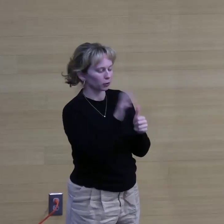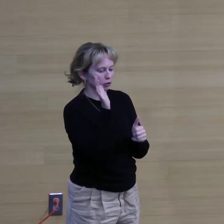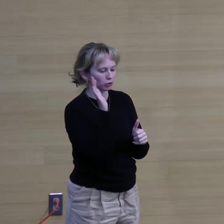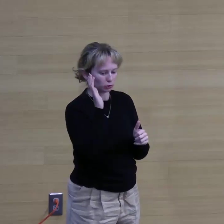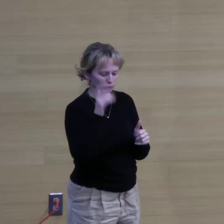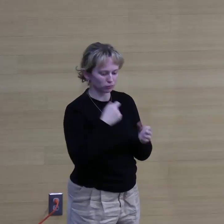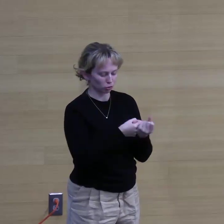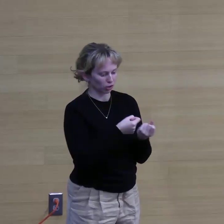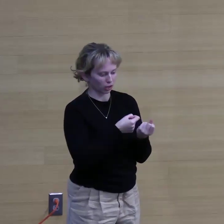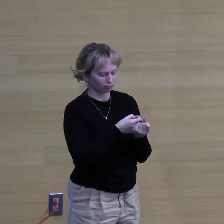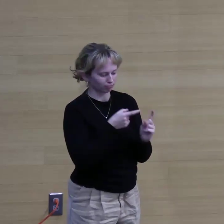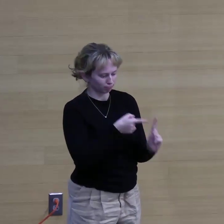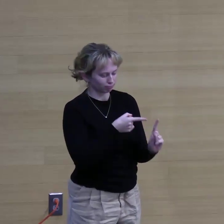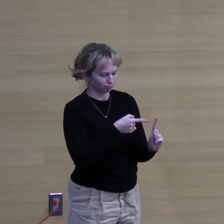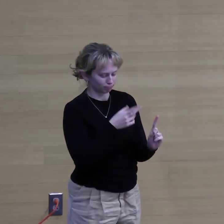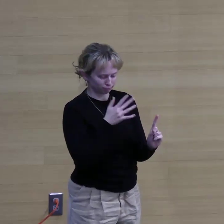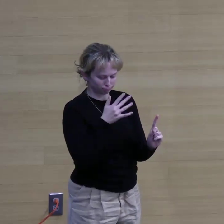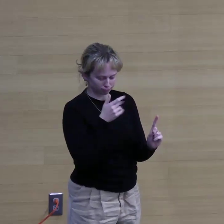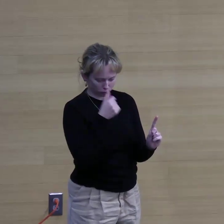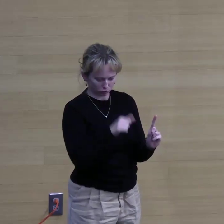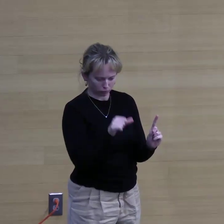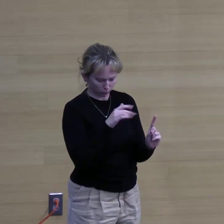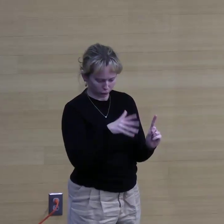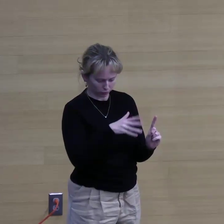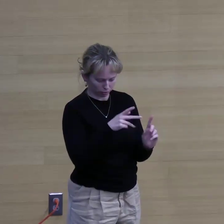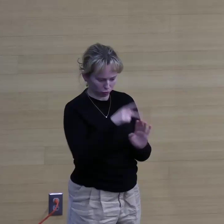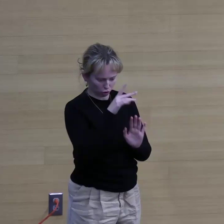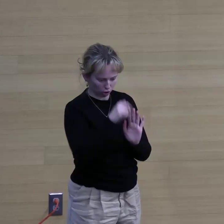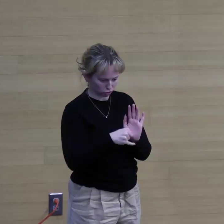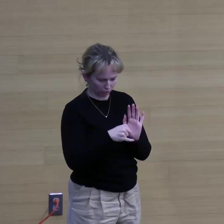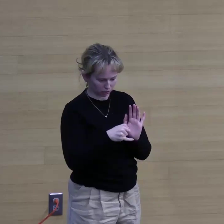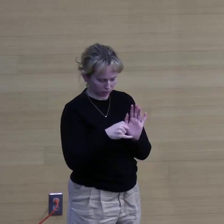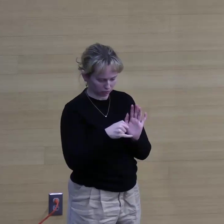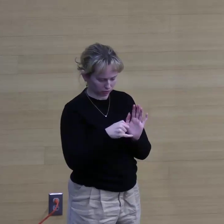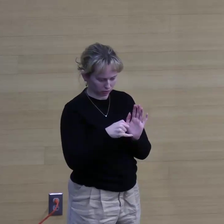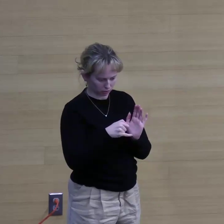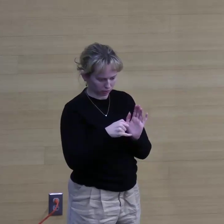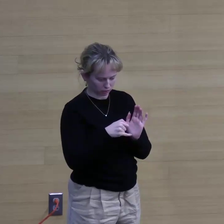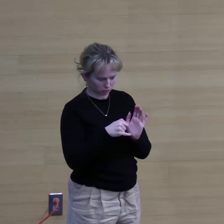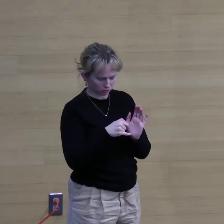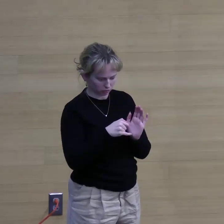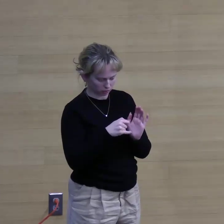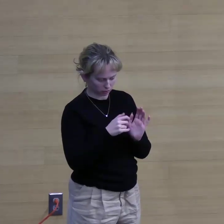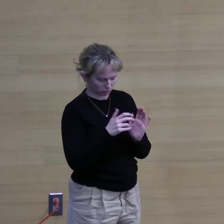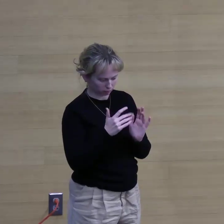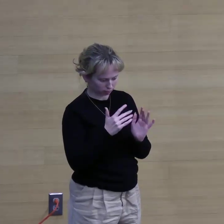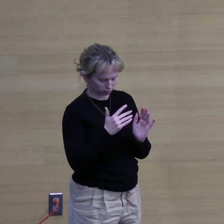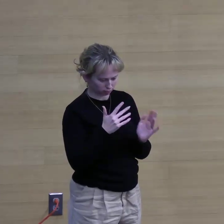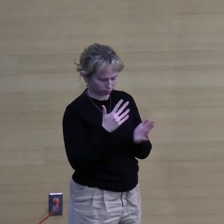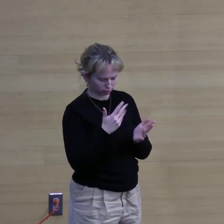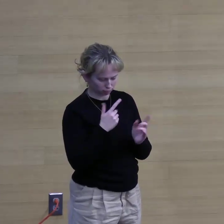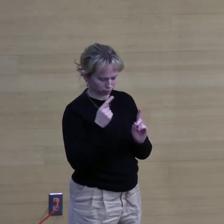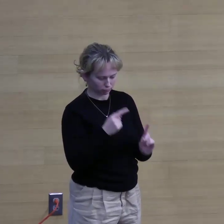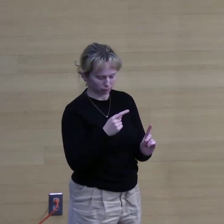we were supporting I'm trying to remember what the project was. It was a project on, oh, it was a